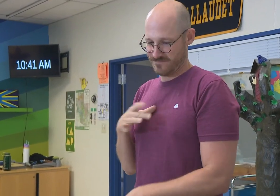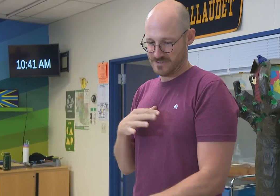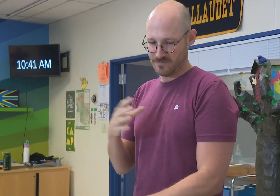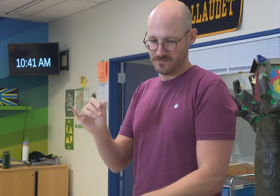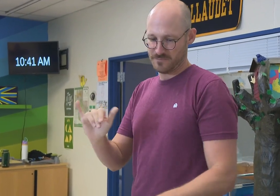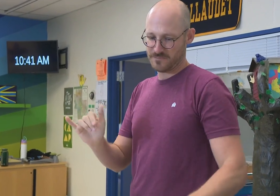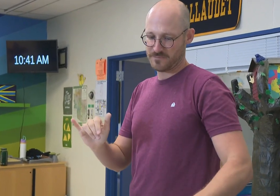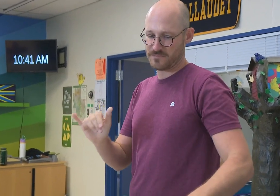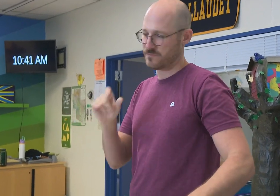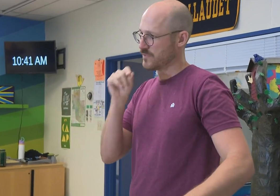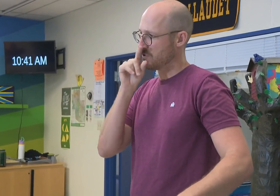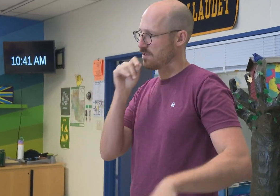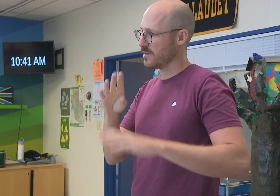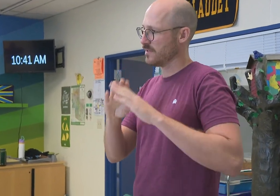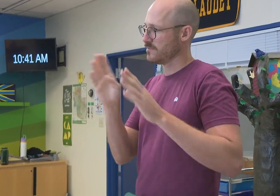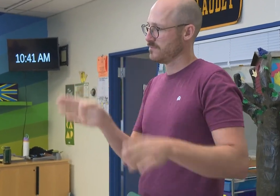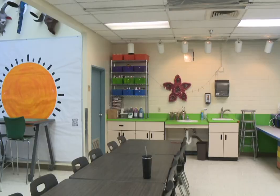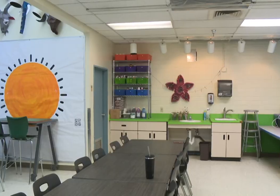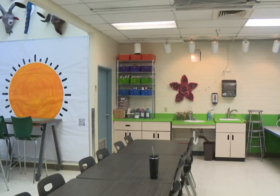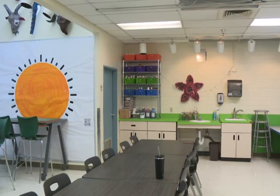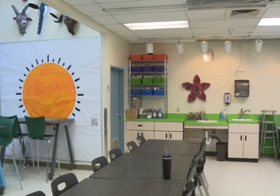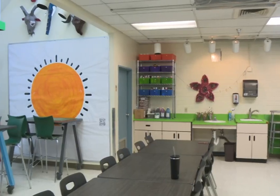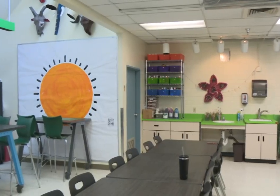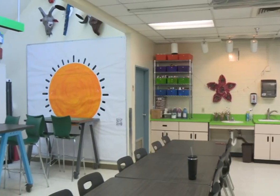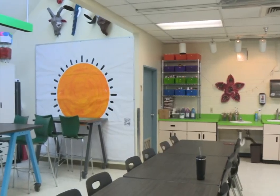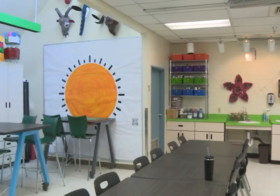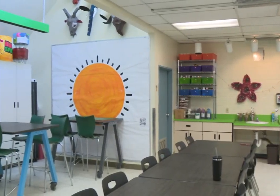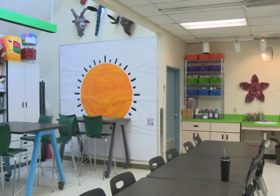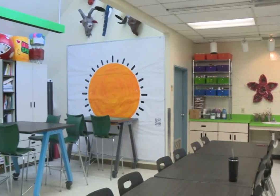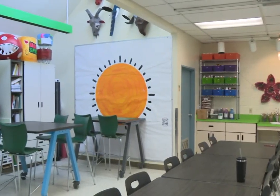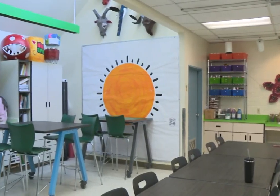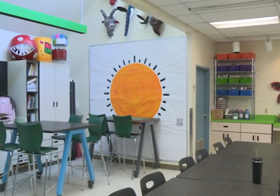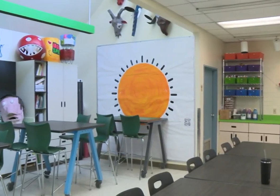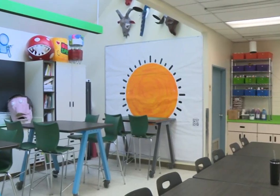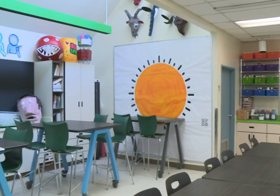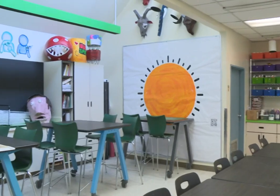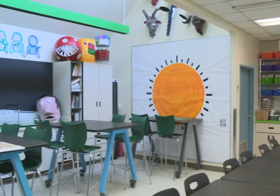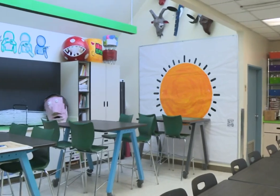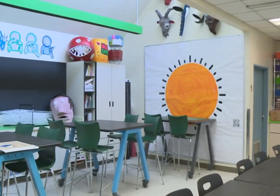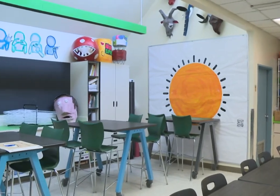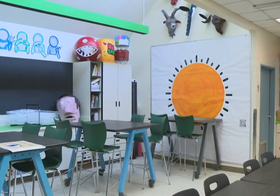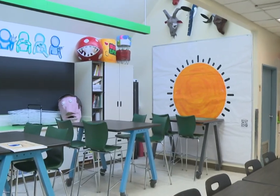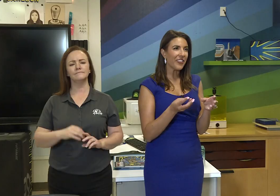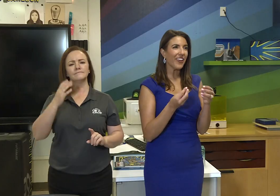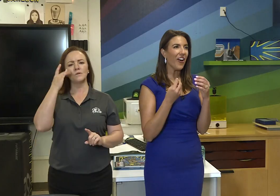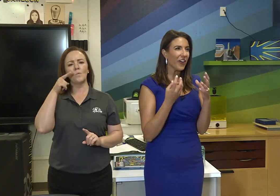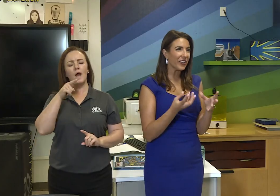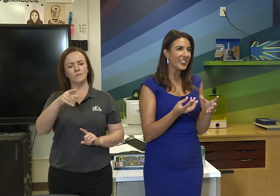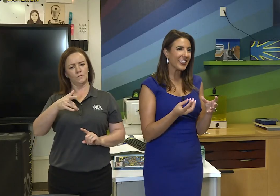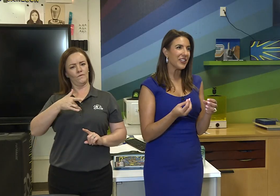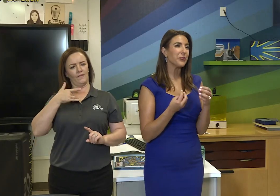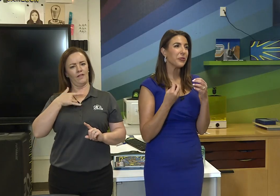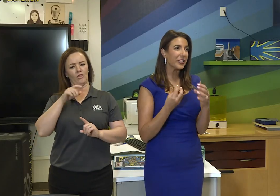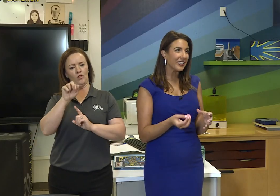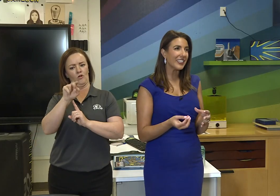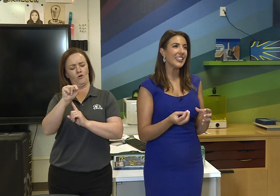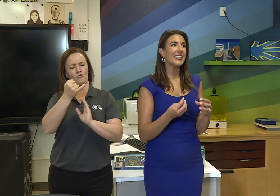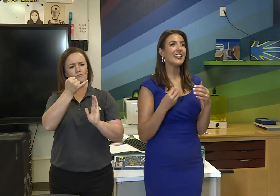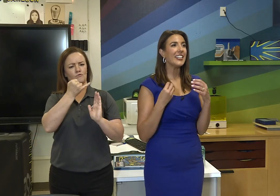Phoenix Day School for the Deaf are feeling inspired in his classroom. Why do you feel that art can really give